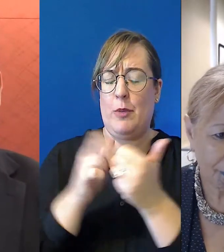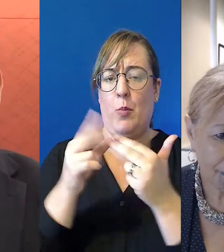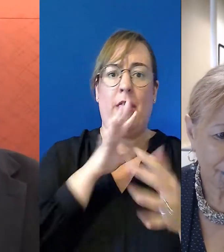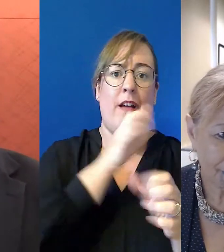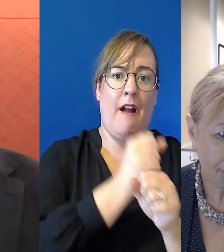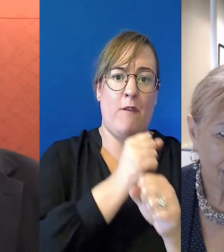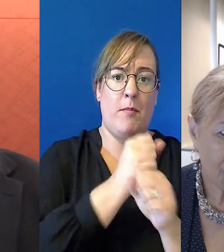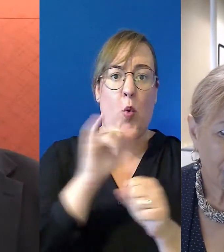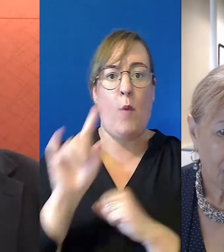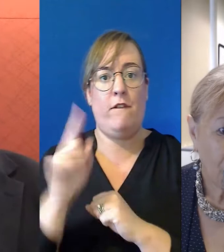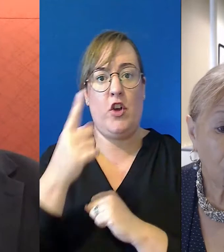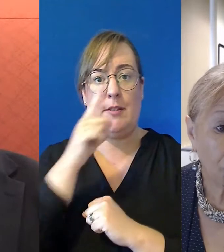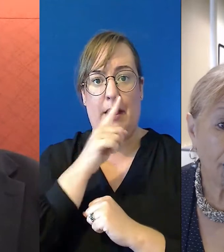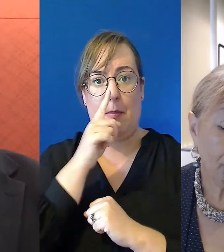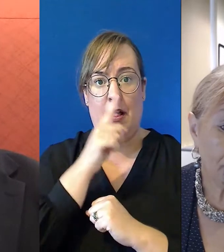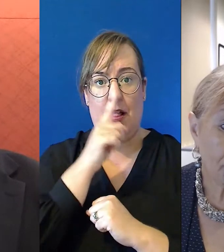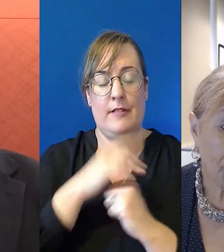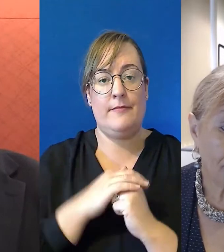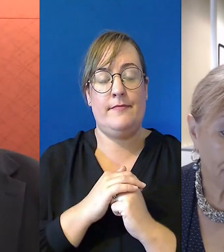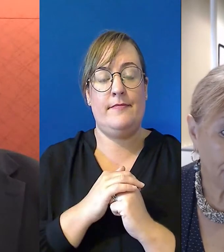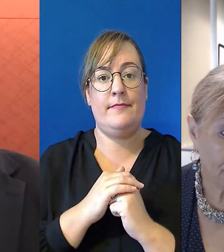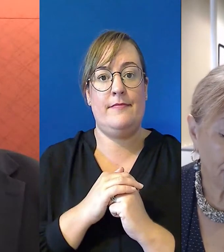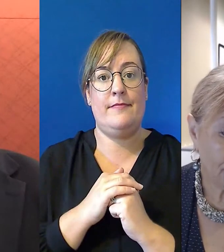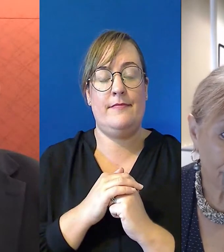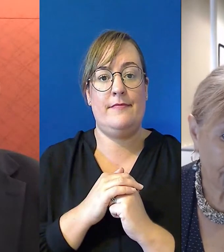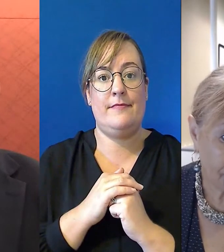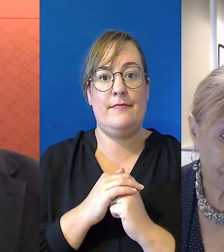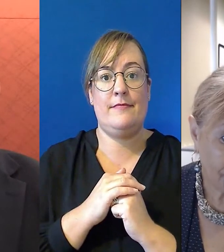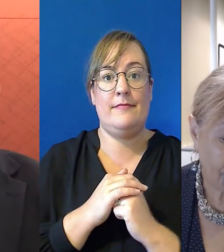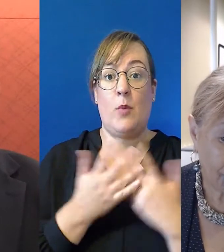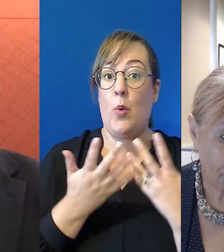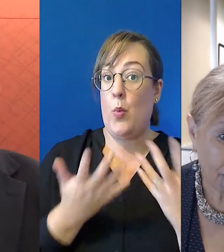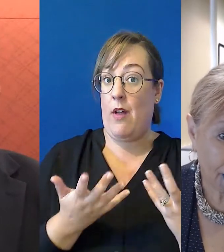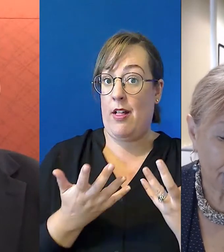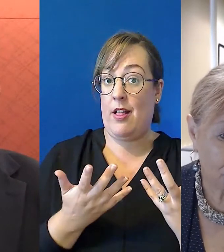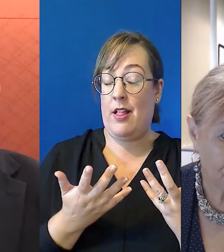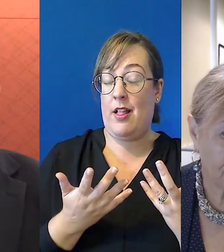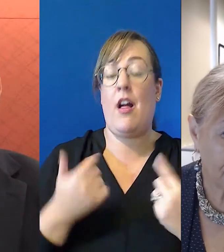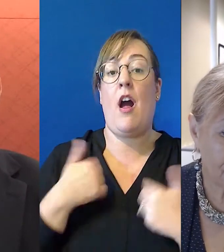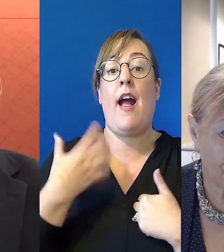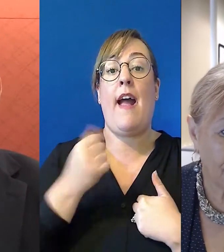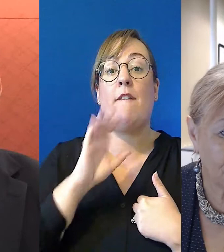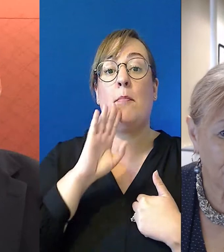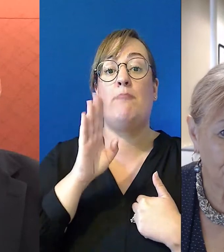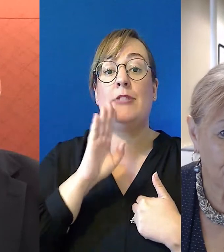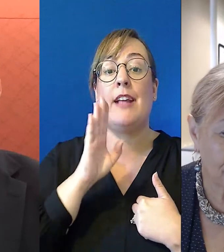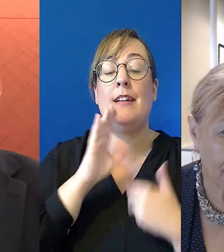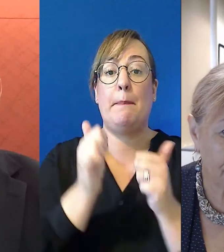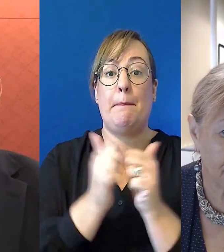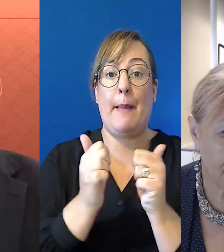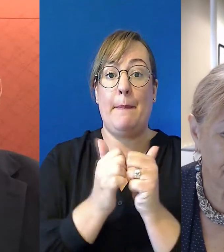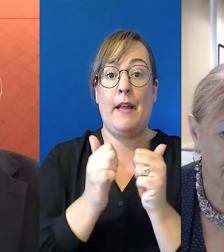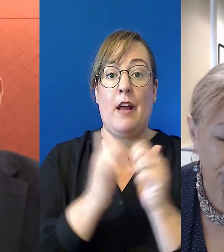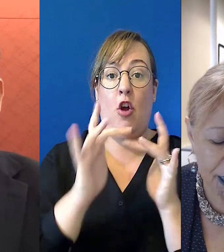First Peoples? Well, I've presented a paper which I think is online, which talks